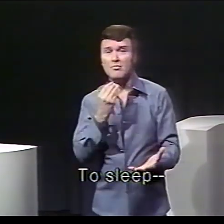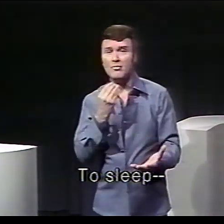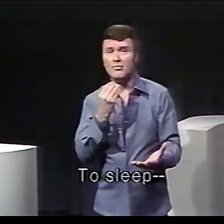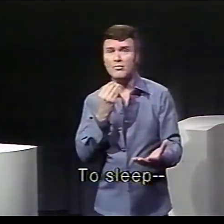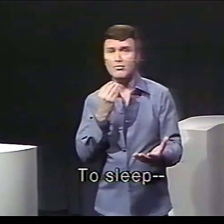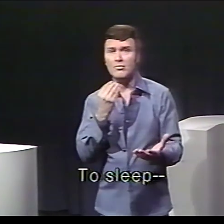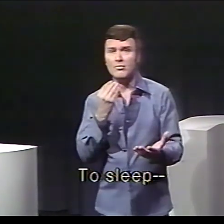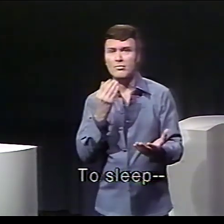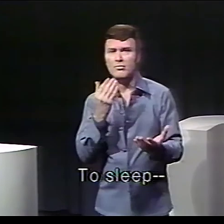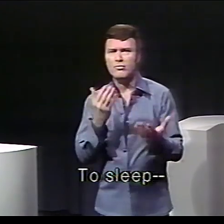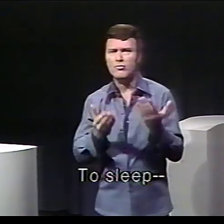sleep,